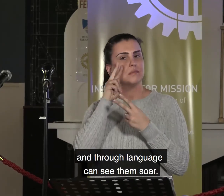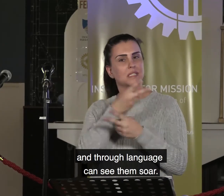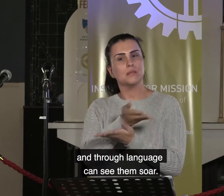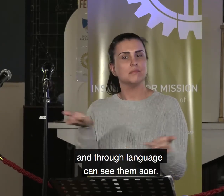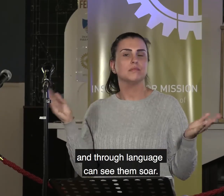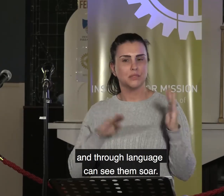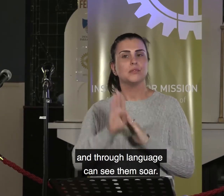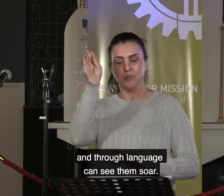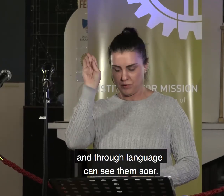them soar.